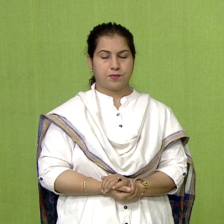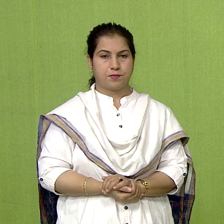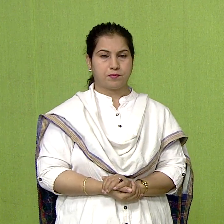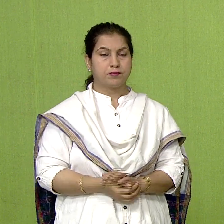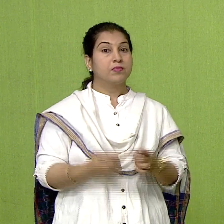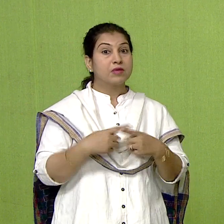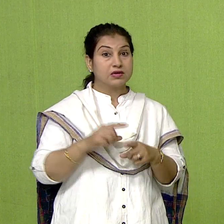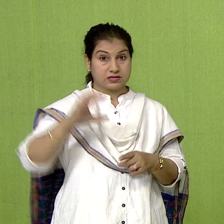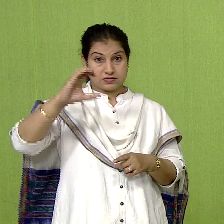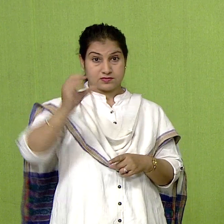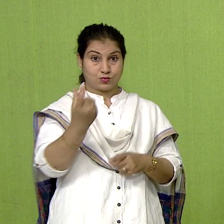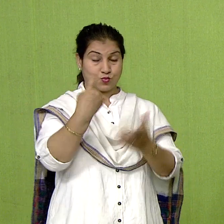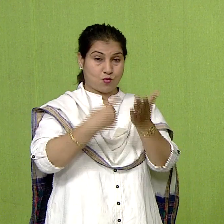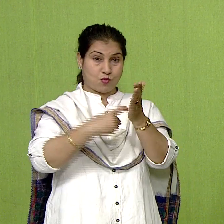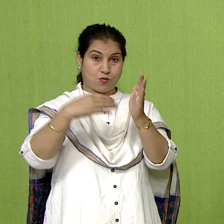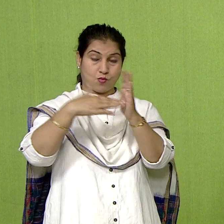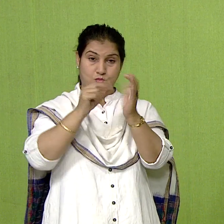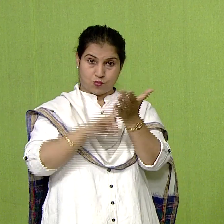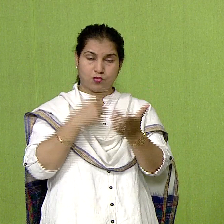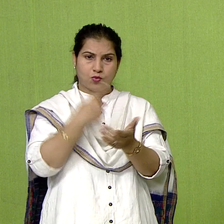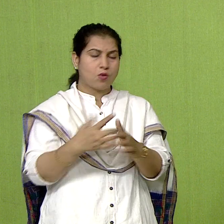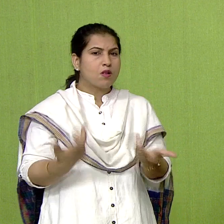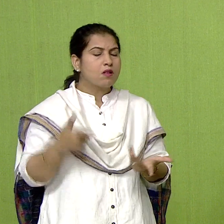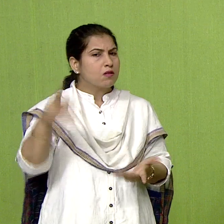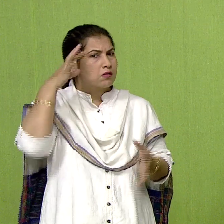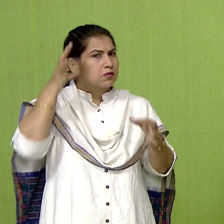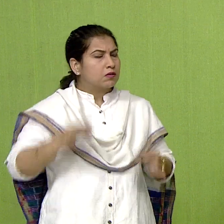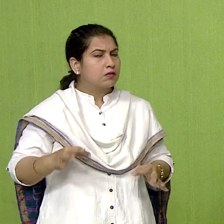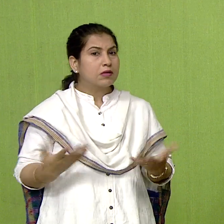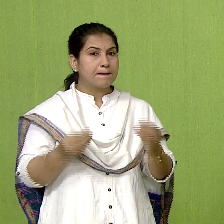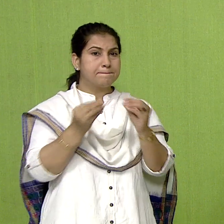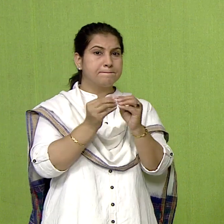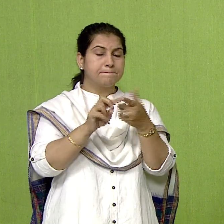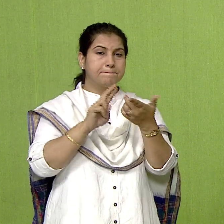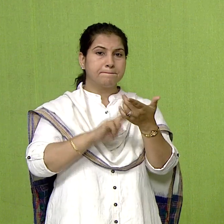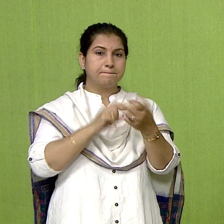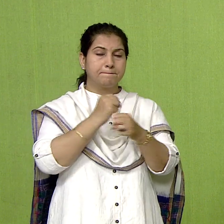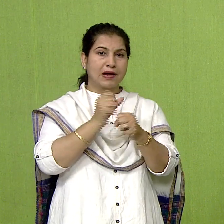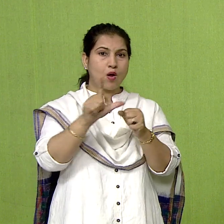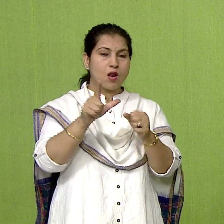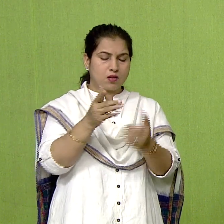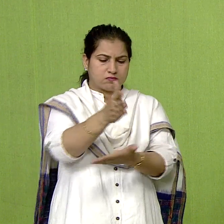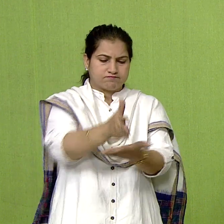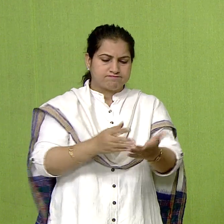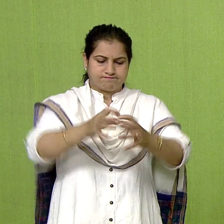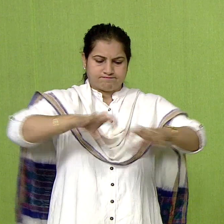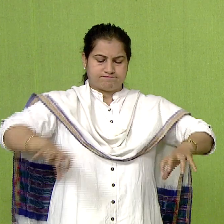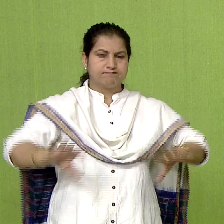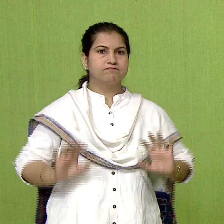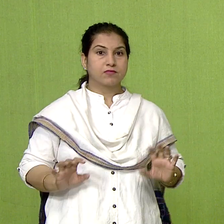While Curzon told that he decided to divide Bengal because it was a big state